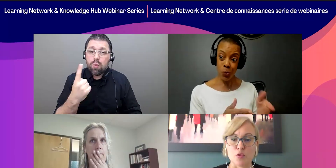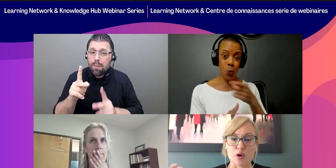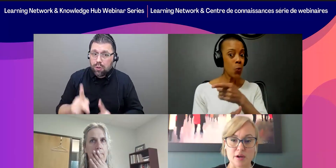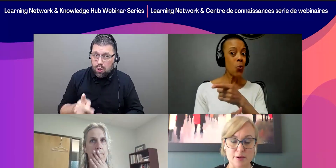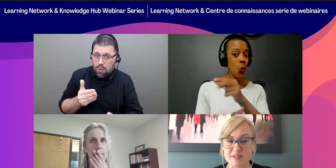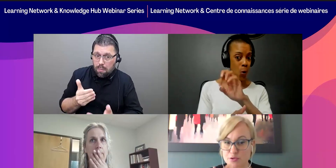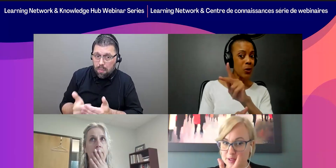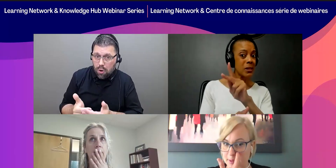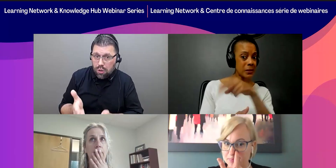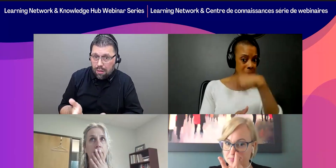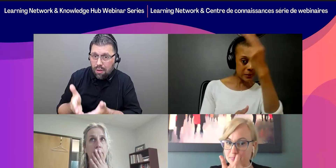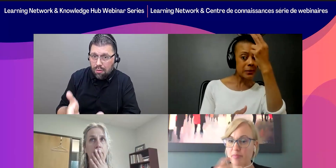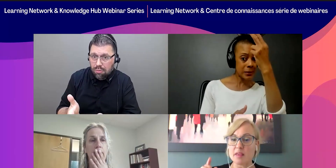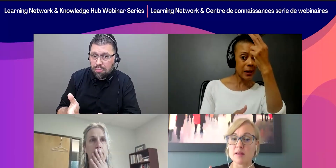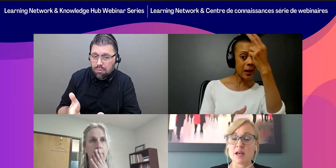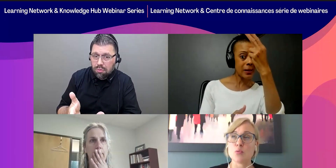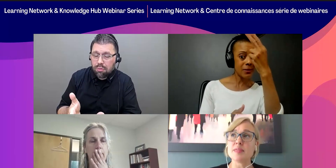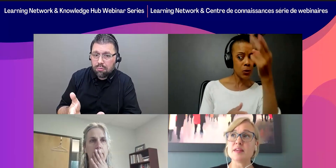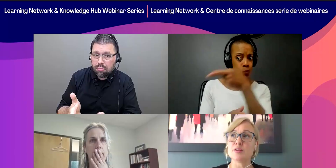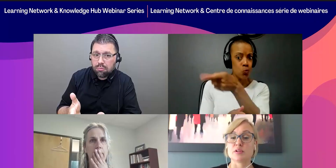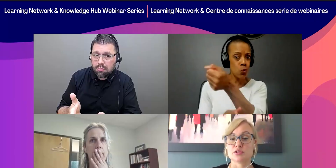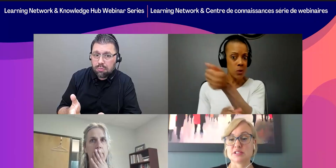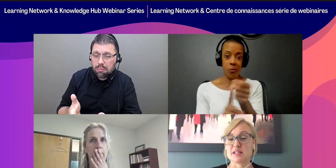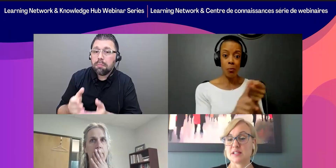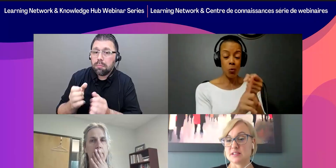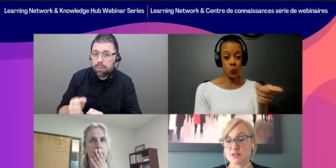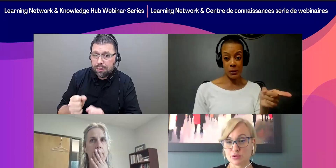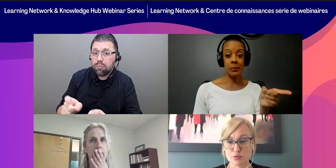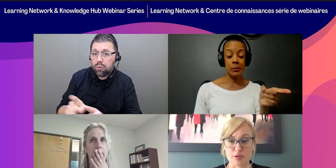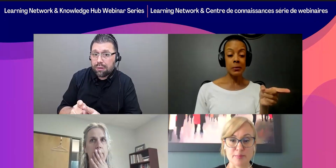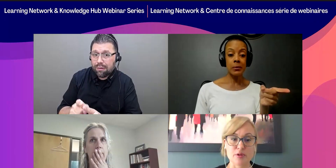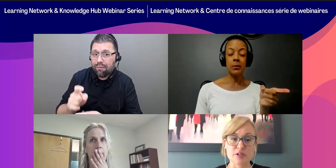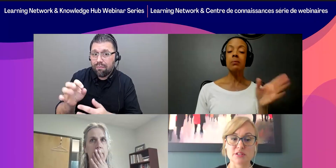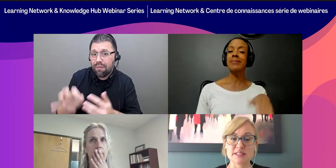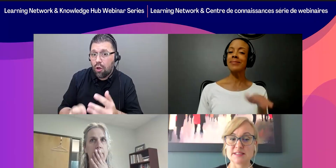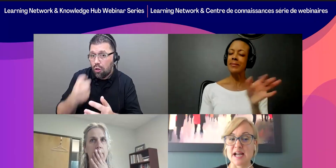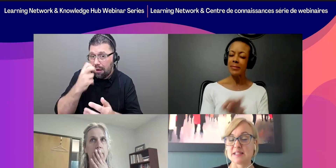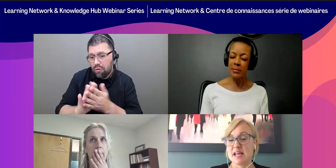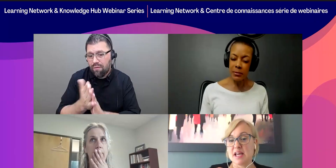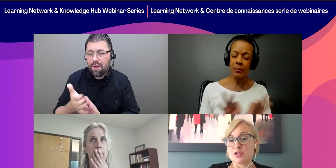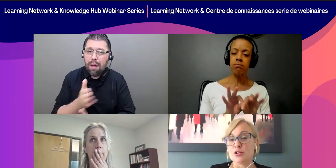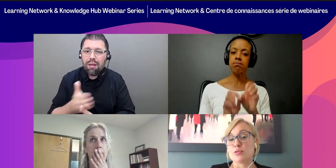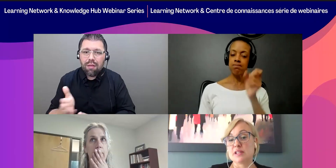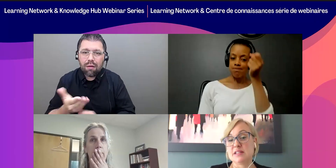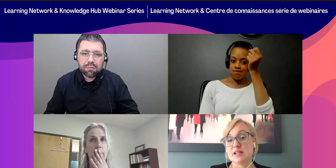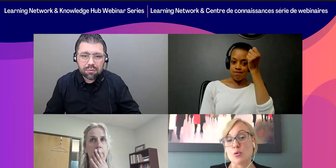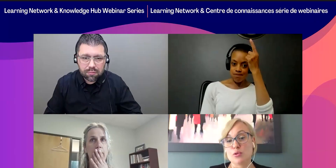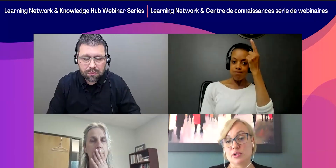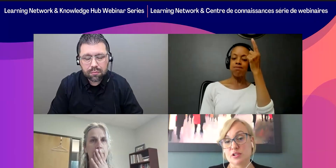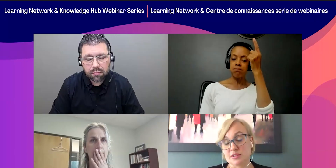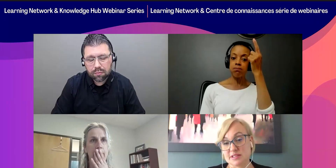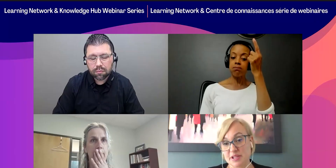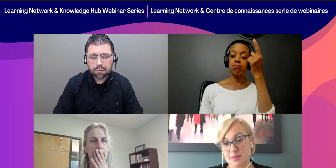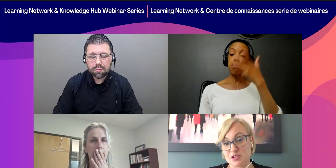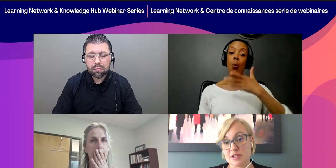factor for mistreatment. One thing to understand that it's super important is that not only the